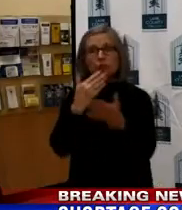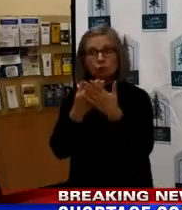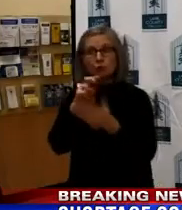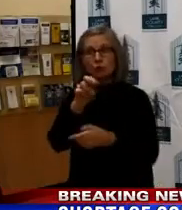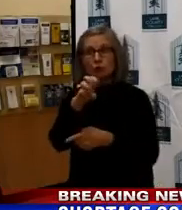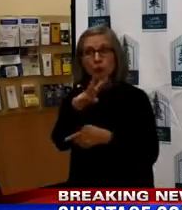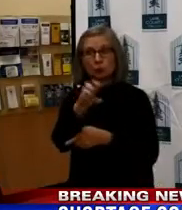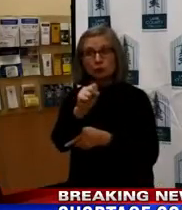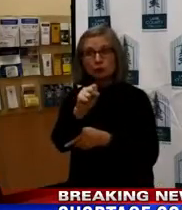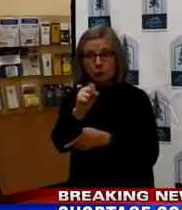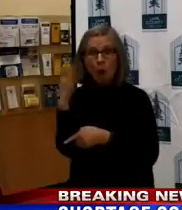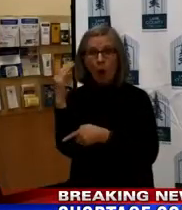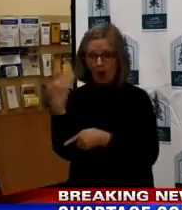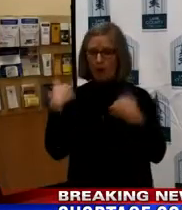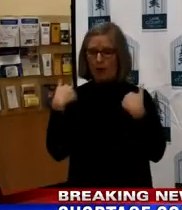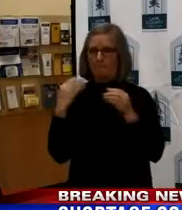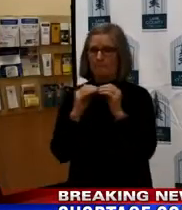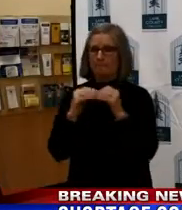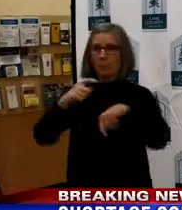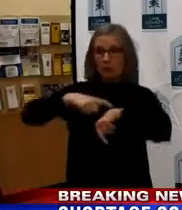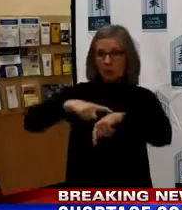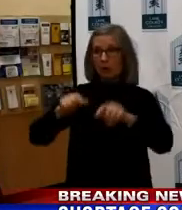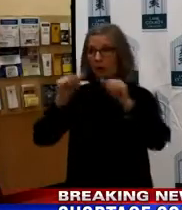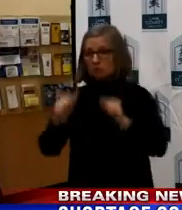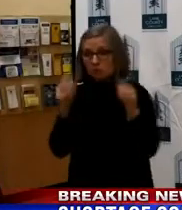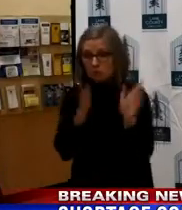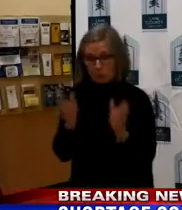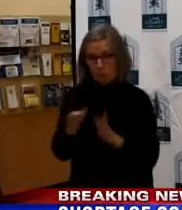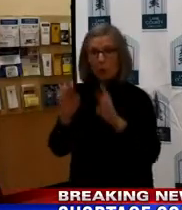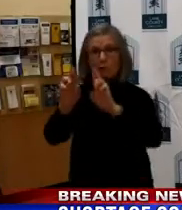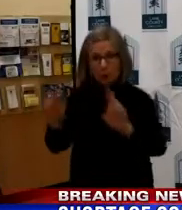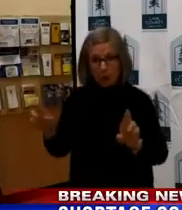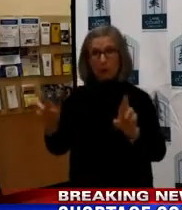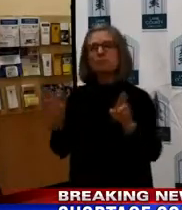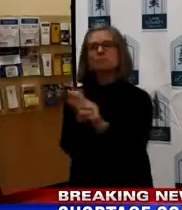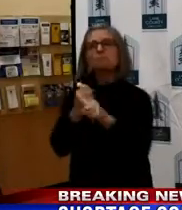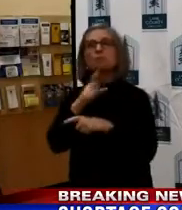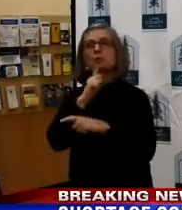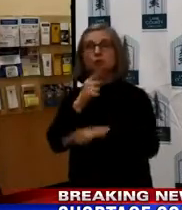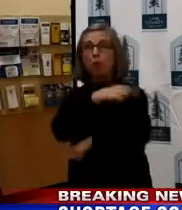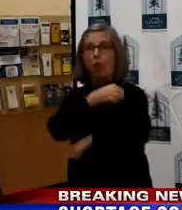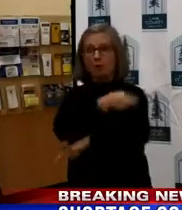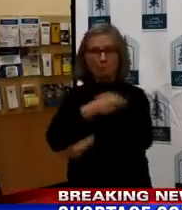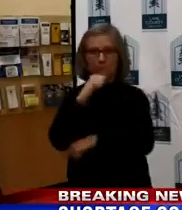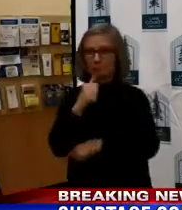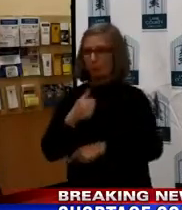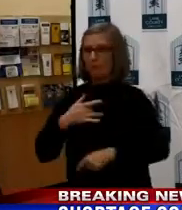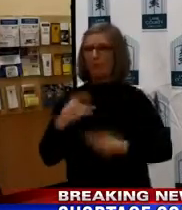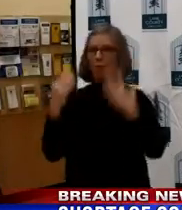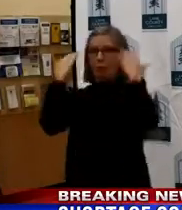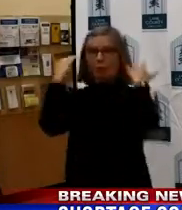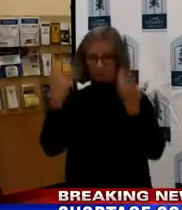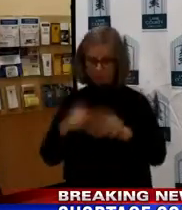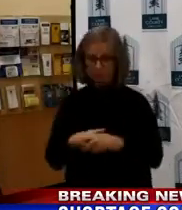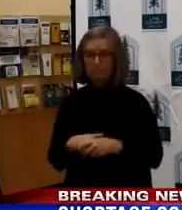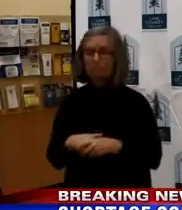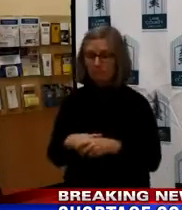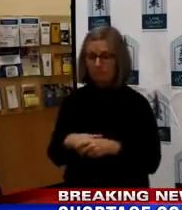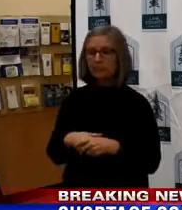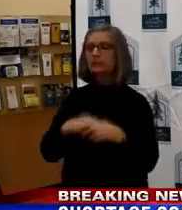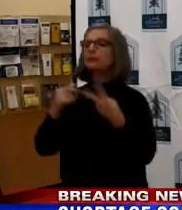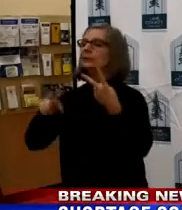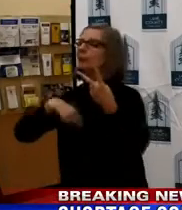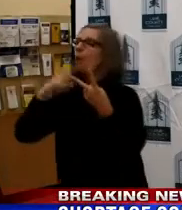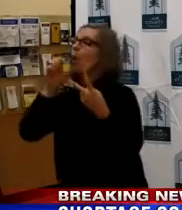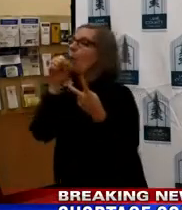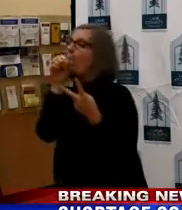and more time to make sure that our hospitals won't be overrun if that hits. The second option, and we still, again, don't know which option is true